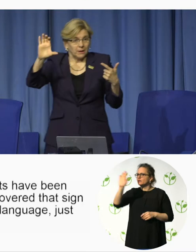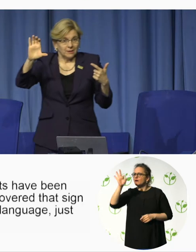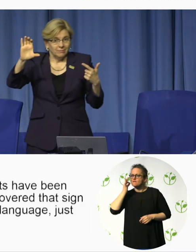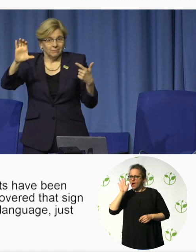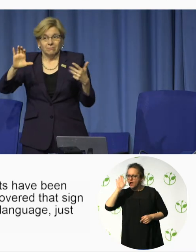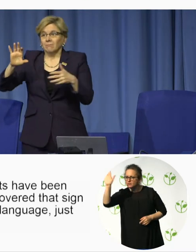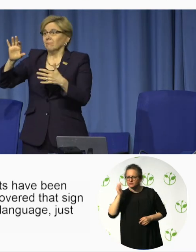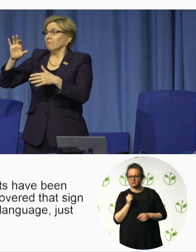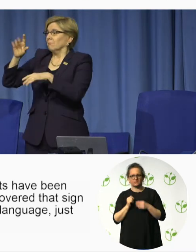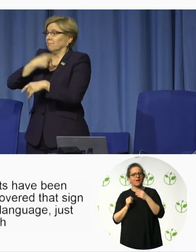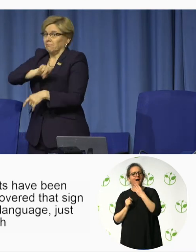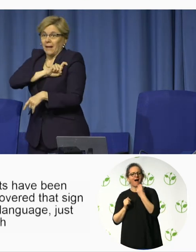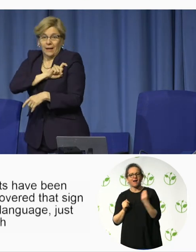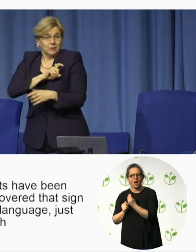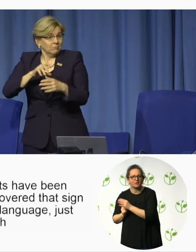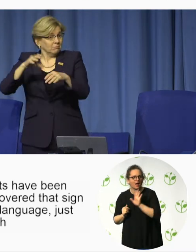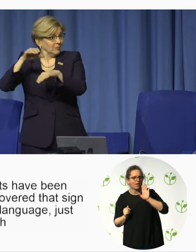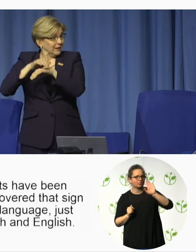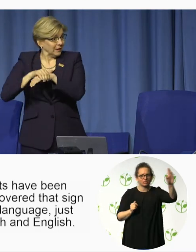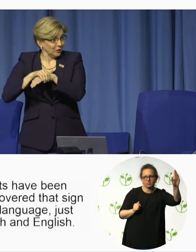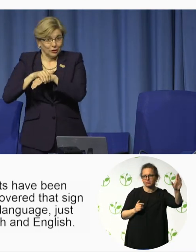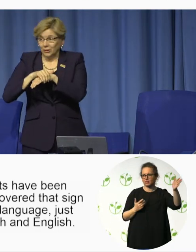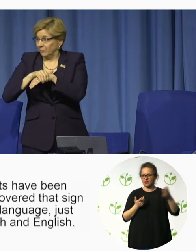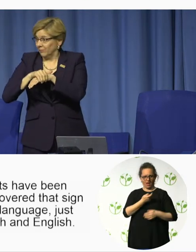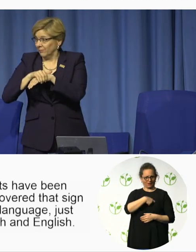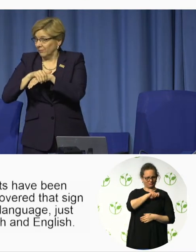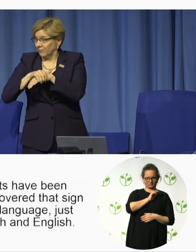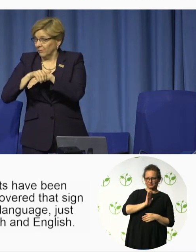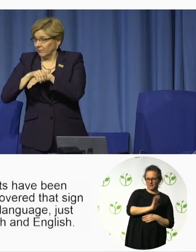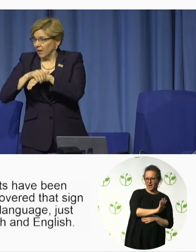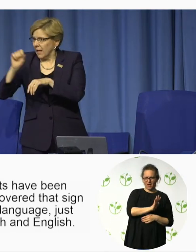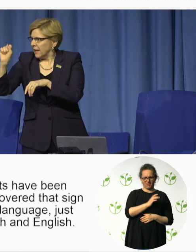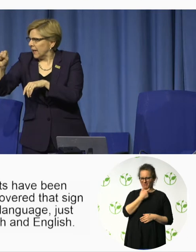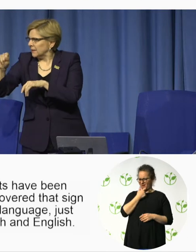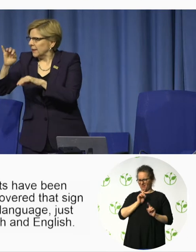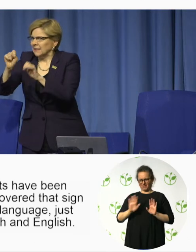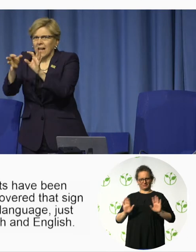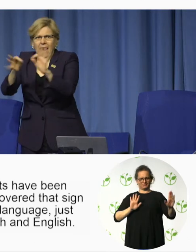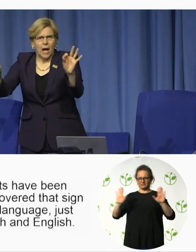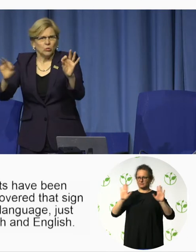French, spoken German, Arabic, Spanish, and English.